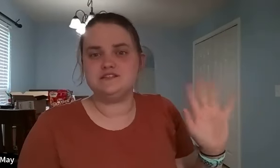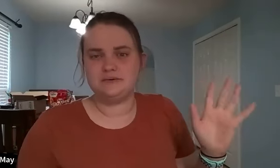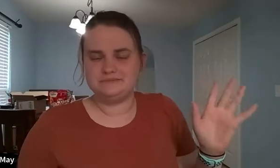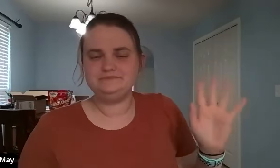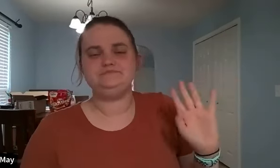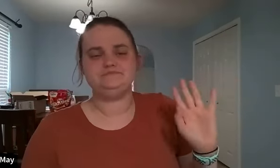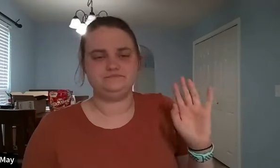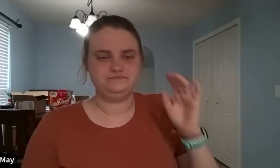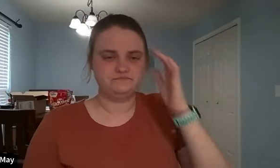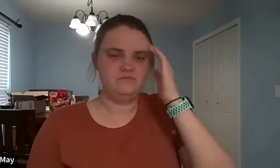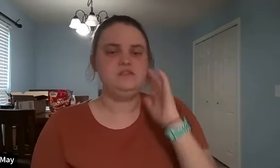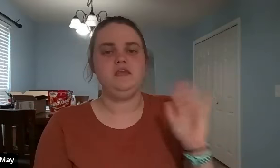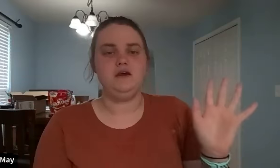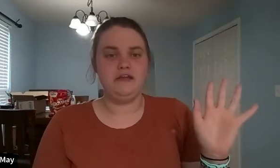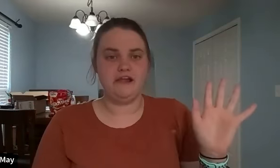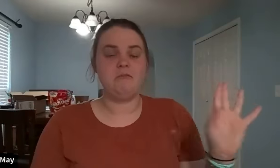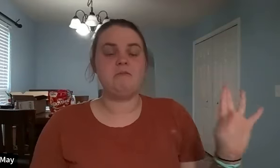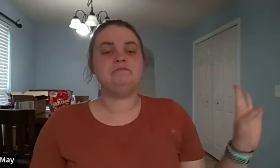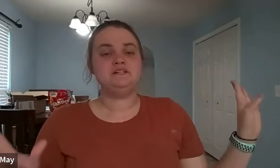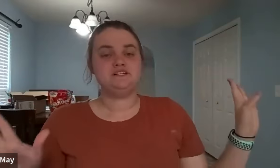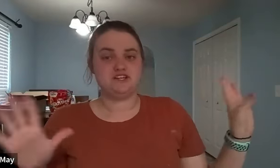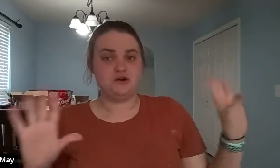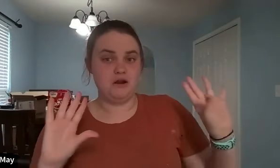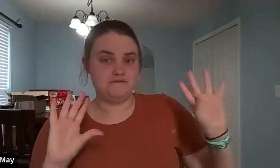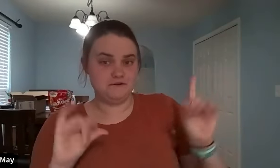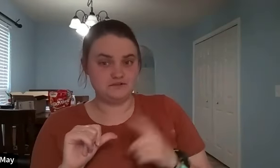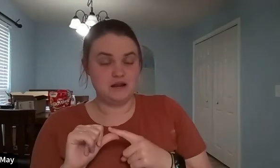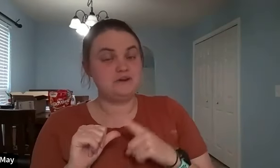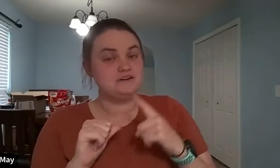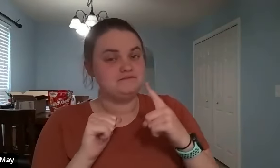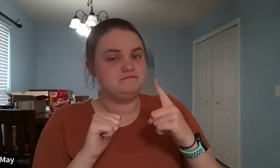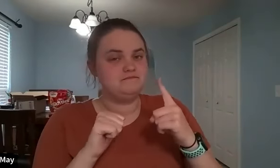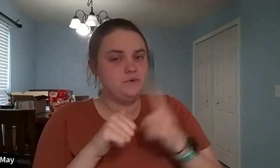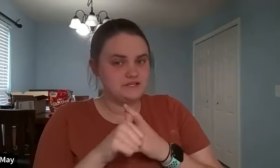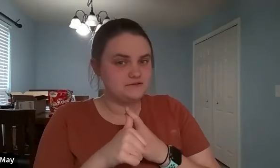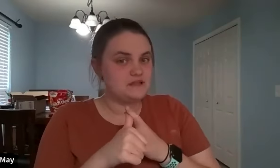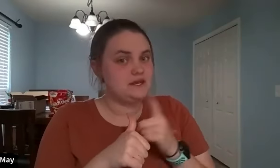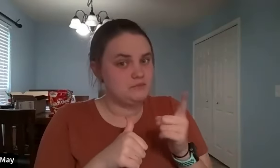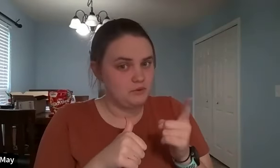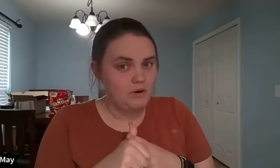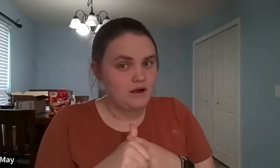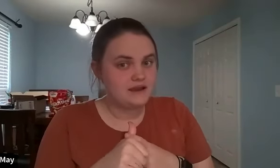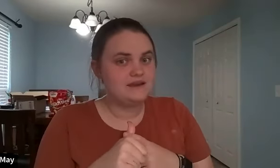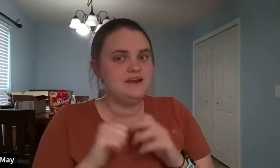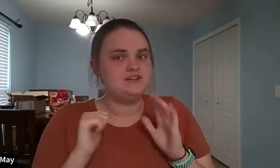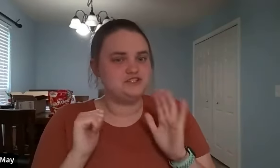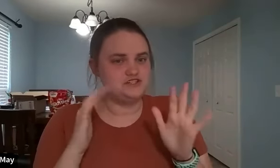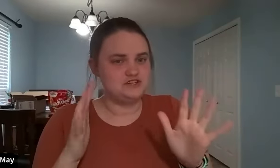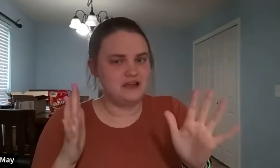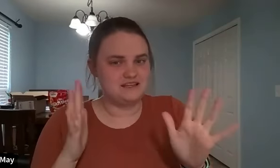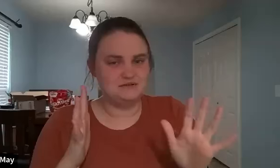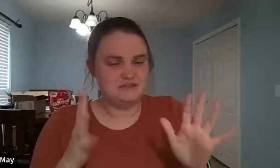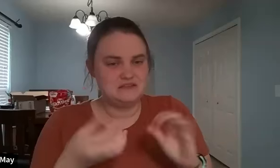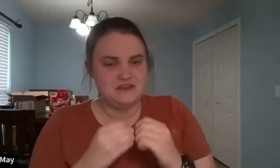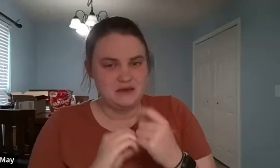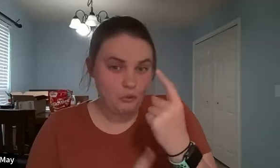So, okay. So our first one, I'm going to voice for like number 1, just so you guys don't think that that